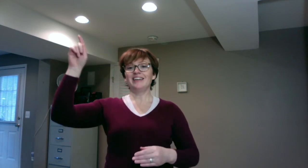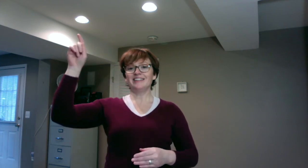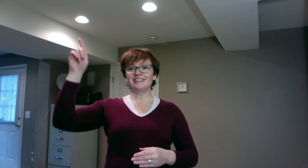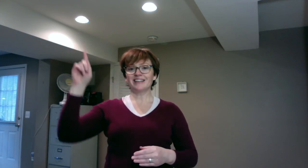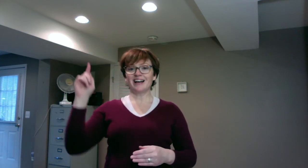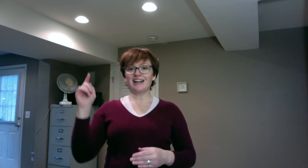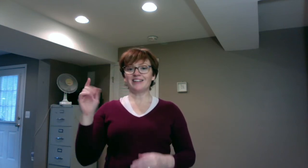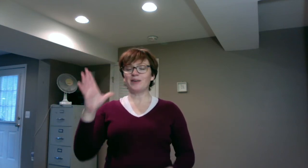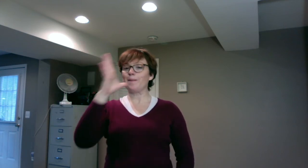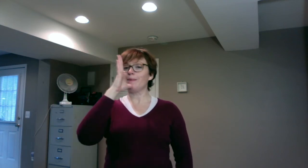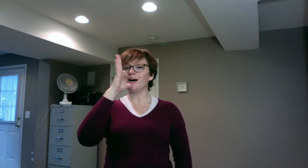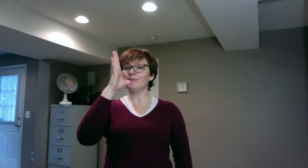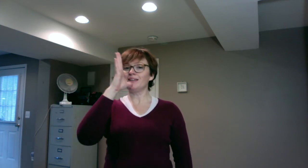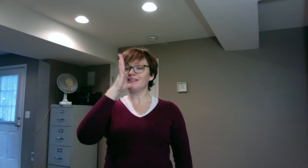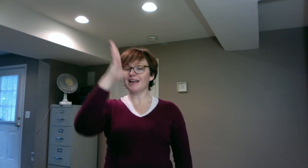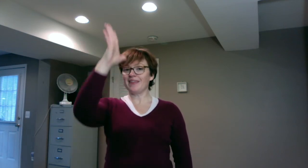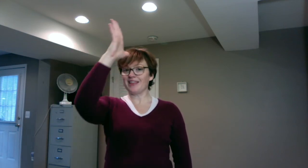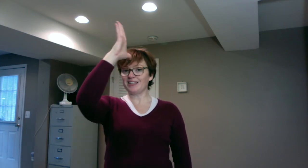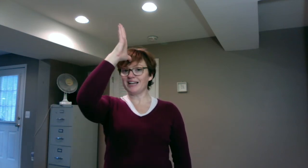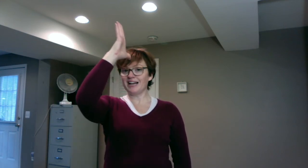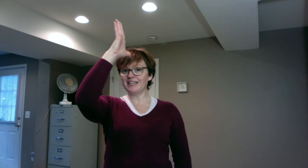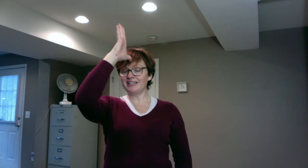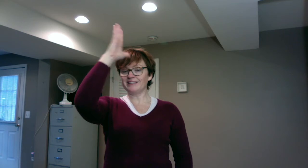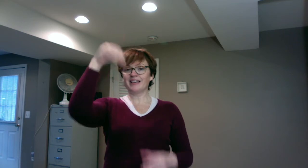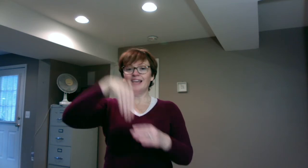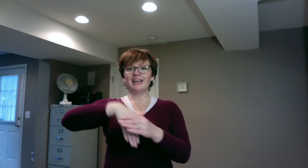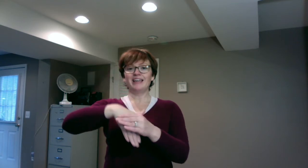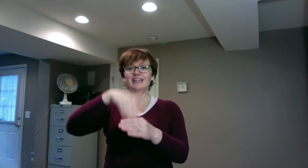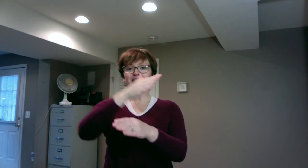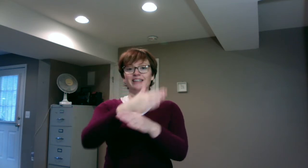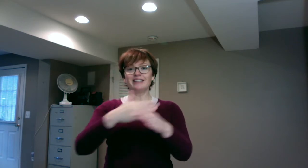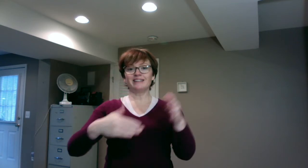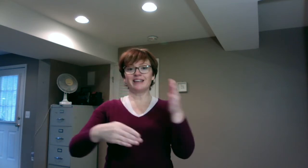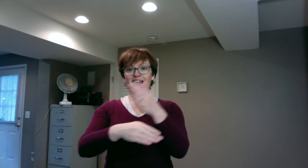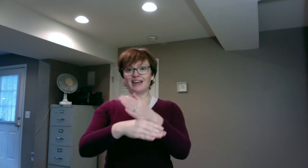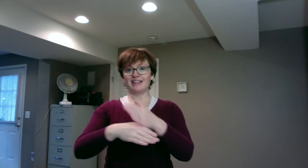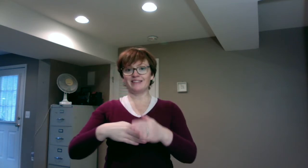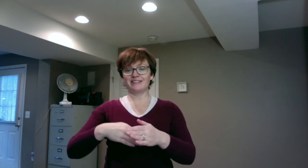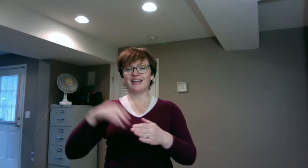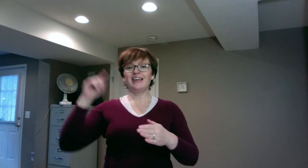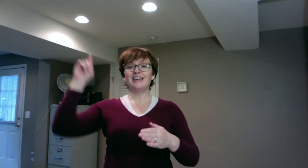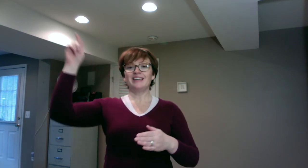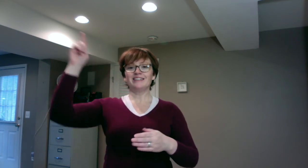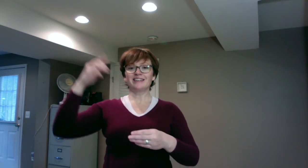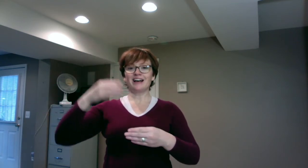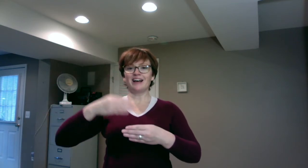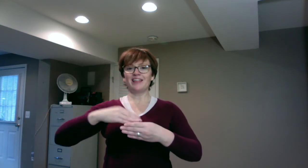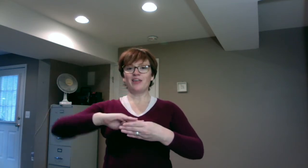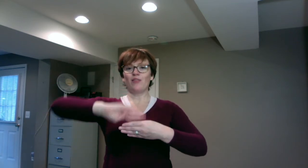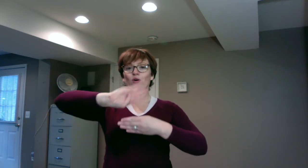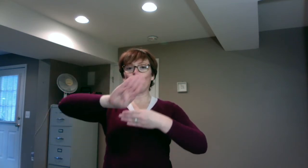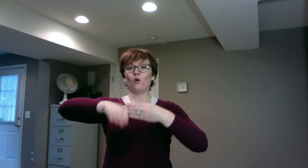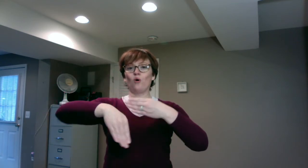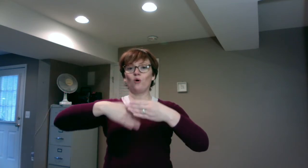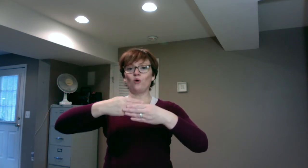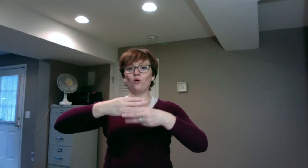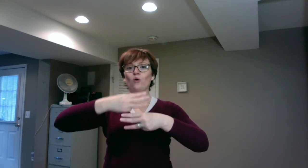He's got the mommies and the daddies in his hands. He's got the